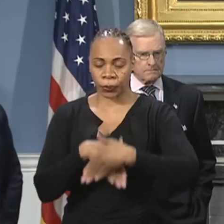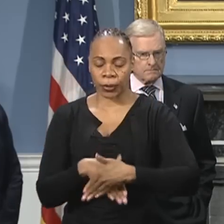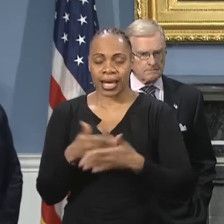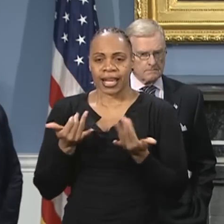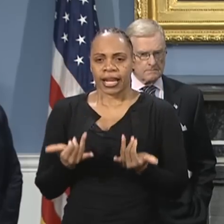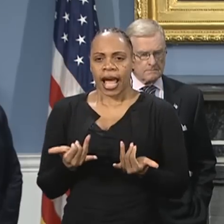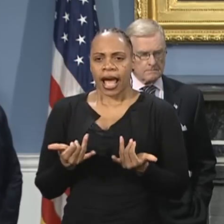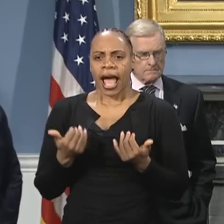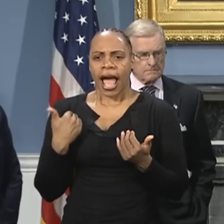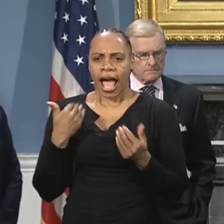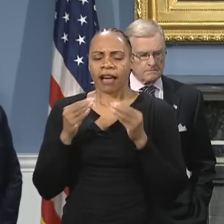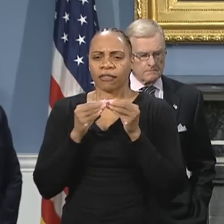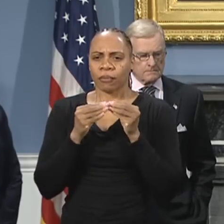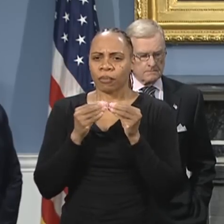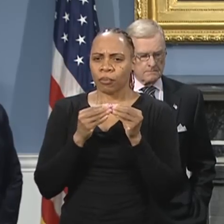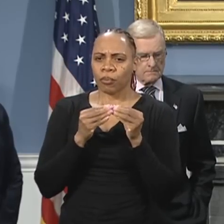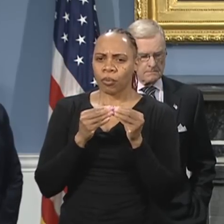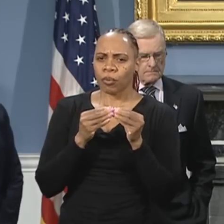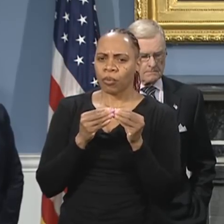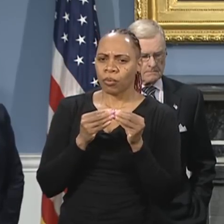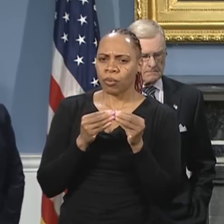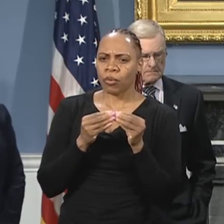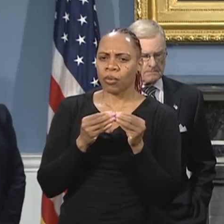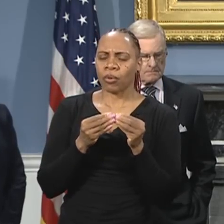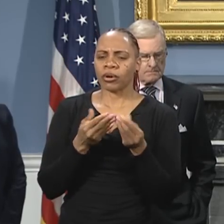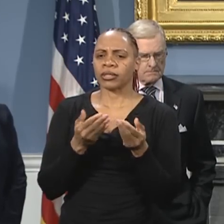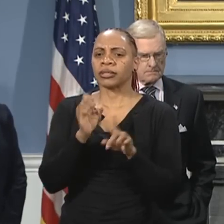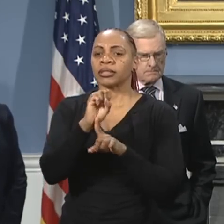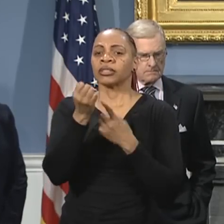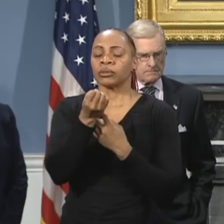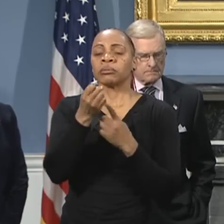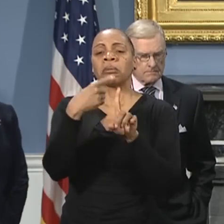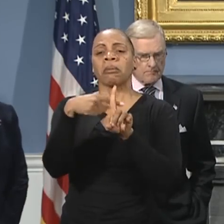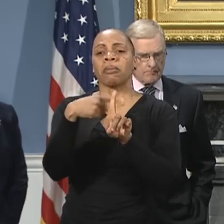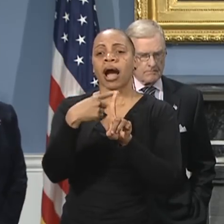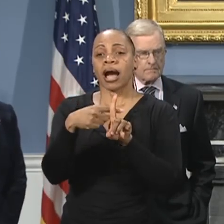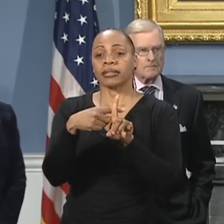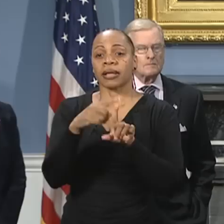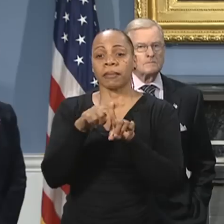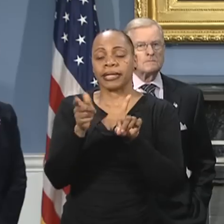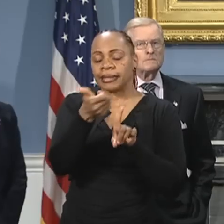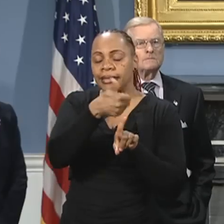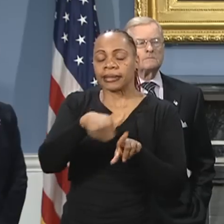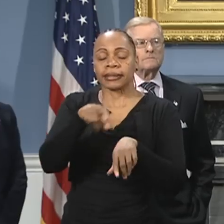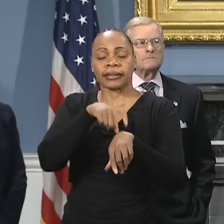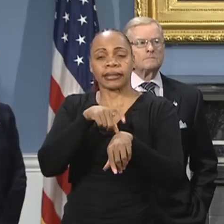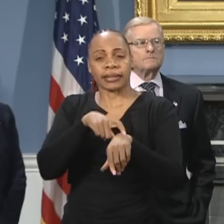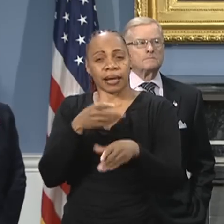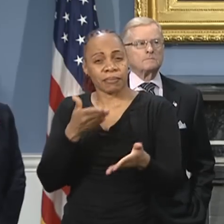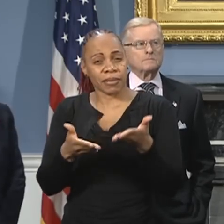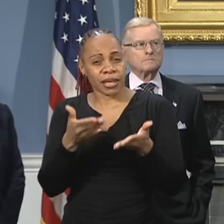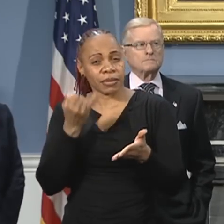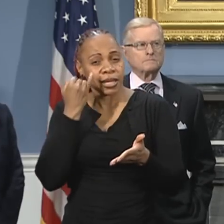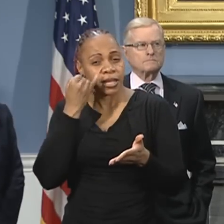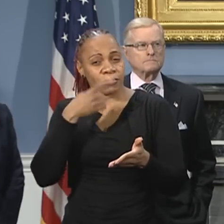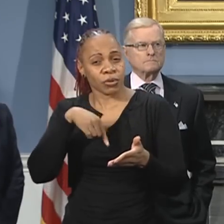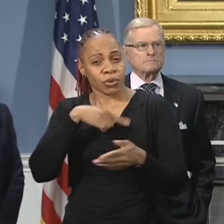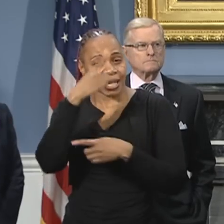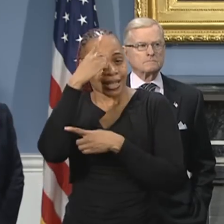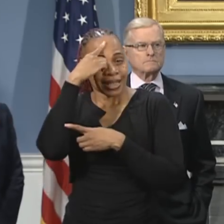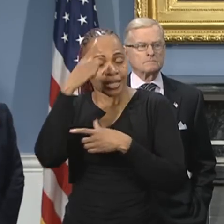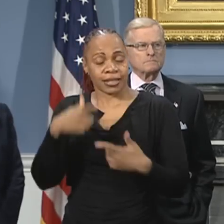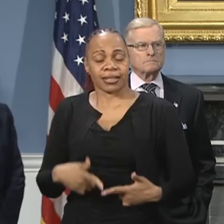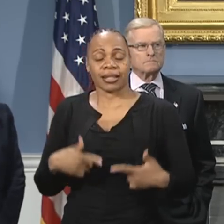context. So we'll have traffic agents out in a number of locations unless at any given point we think that there might be a life-threatening situation